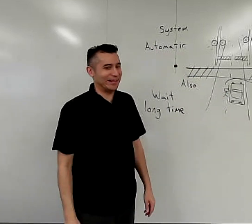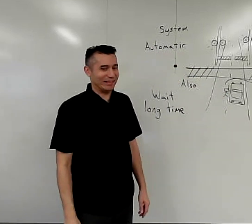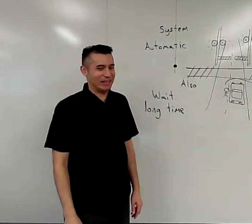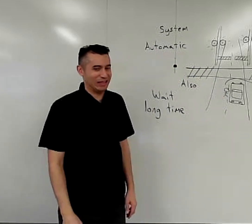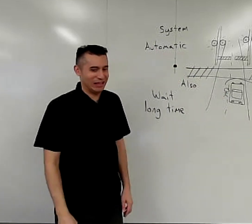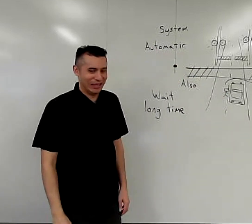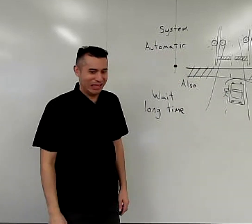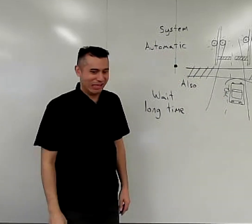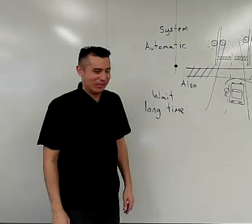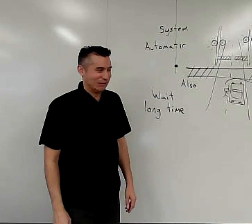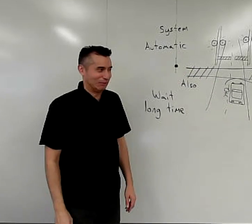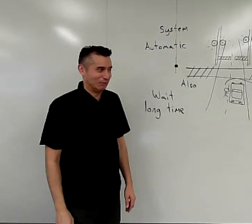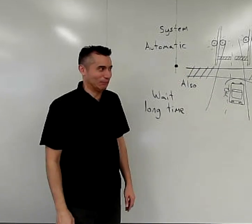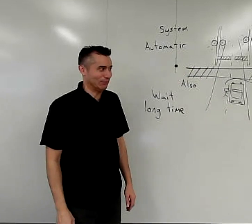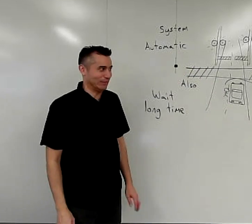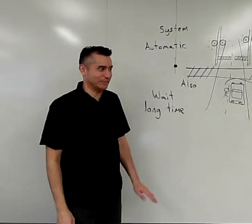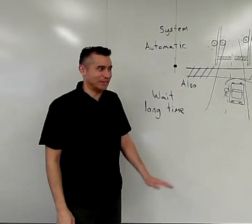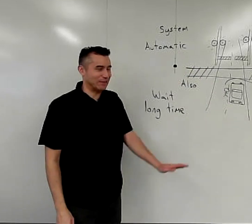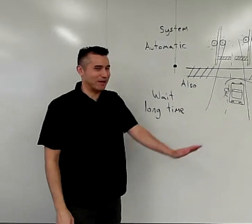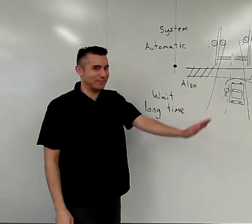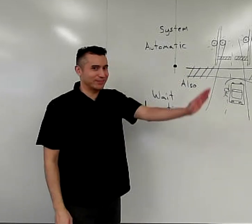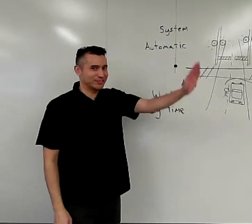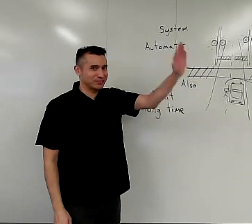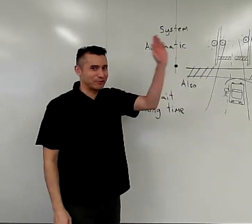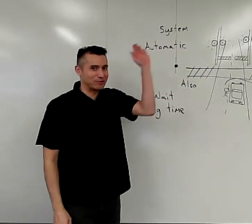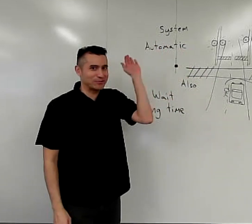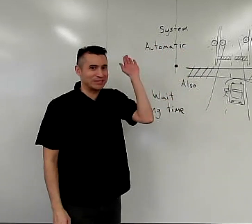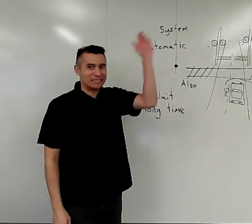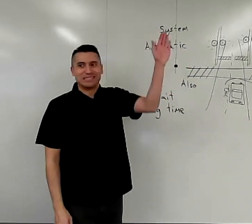Alright. Who thinks they got the joke?